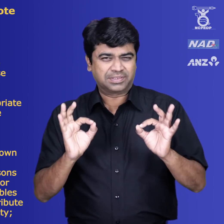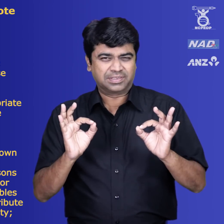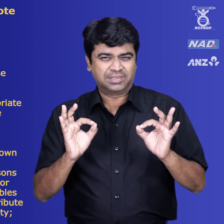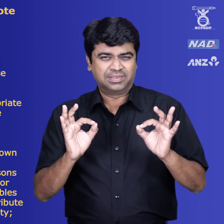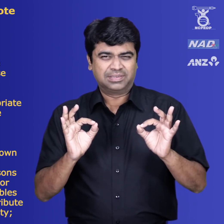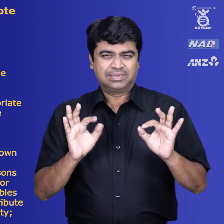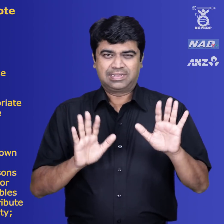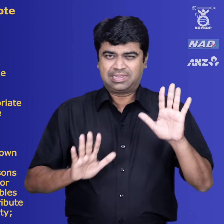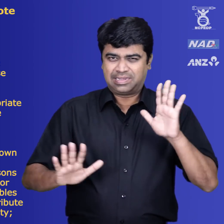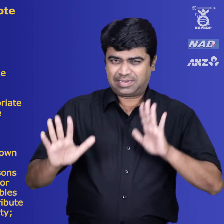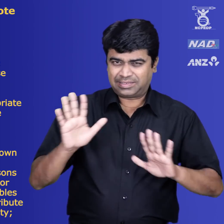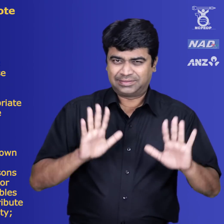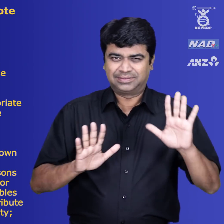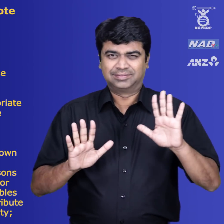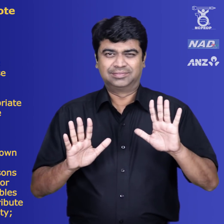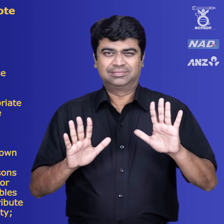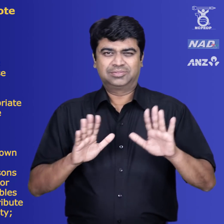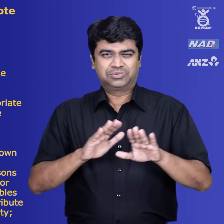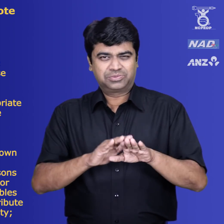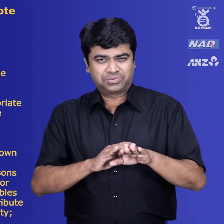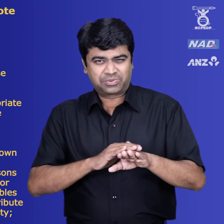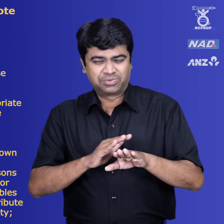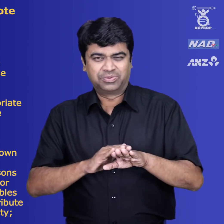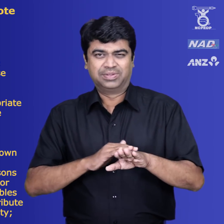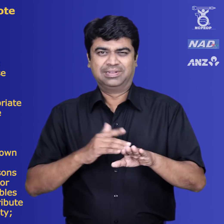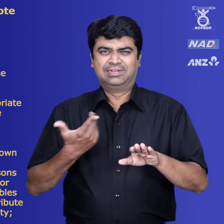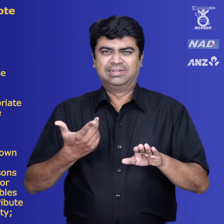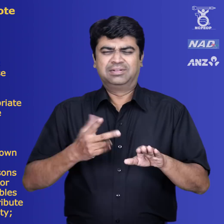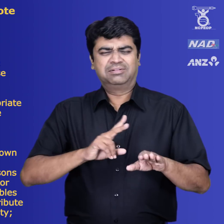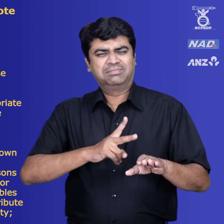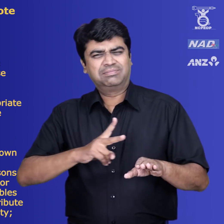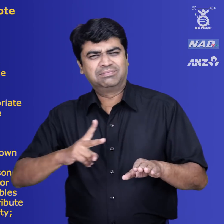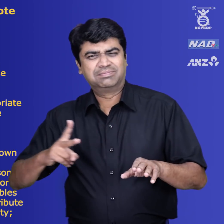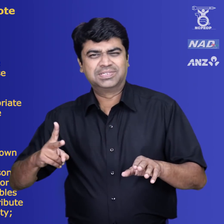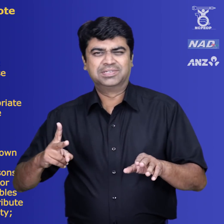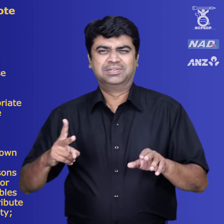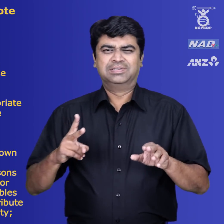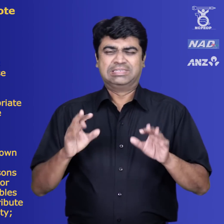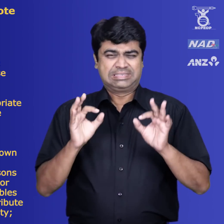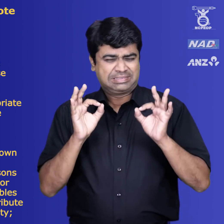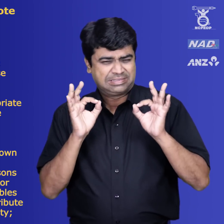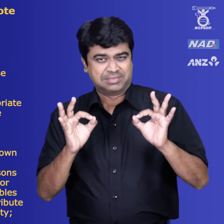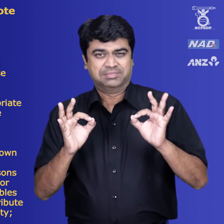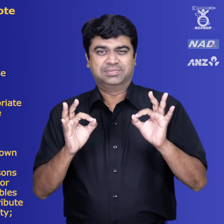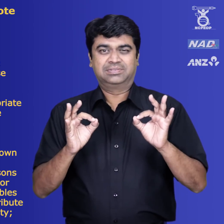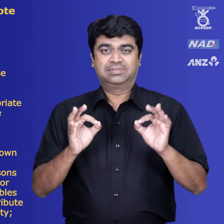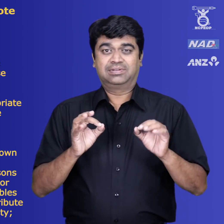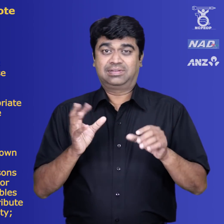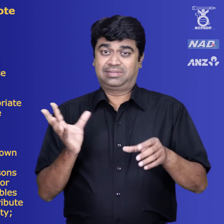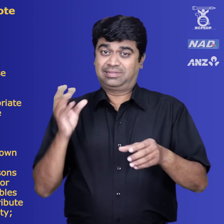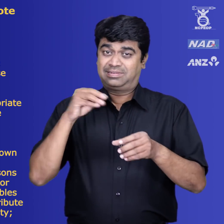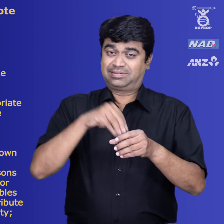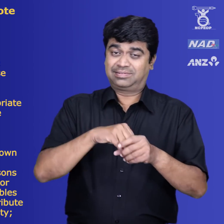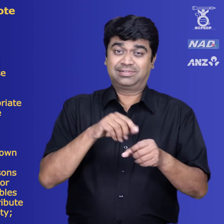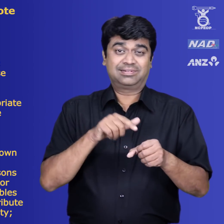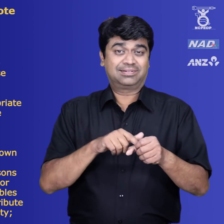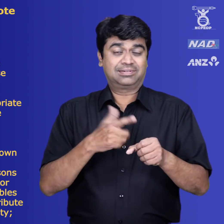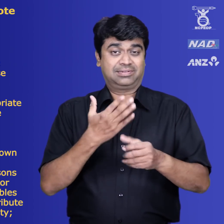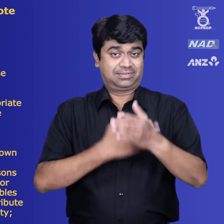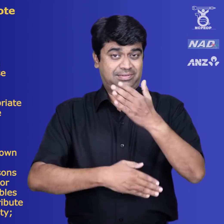appropriate augmentative and alternative modes, including means and formats of communication, Braille